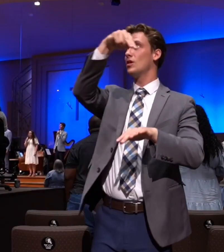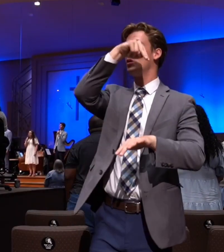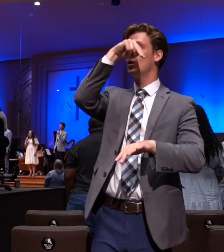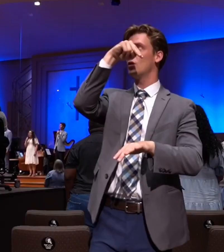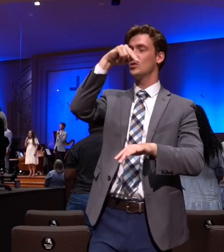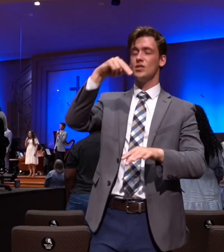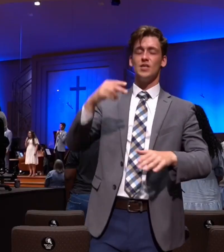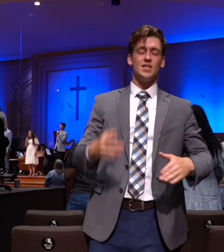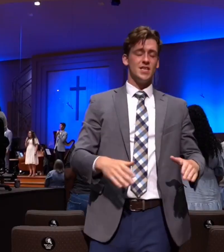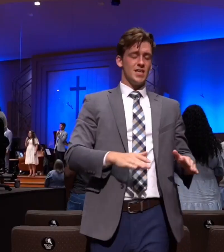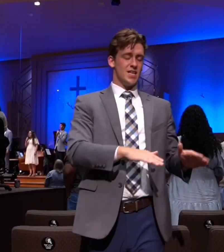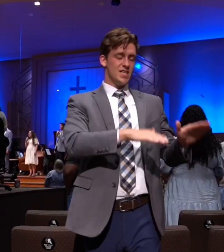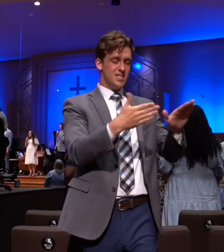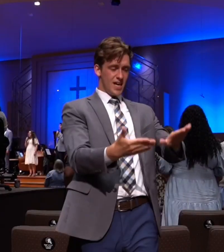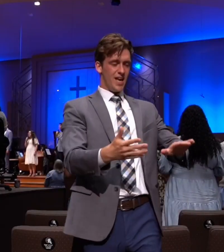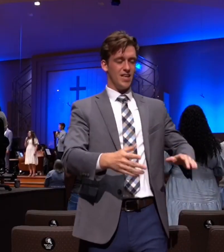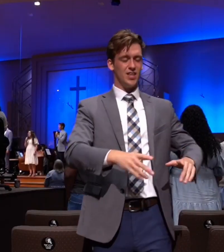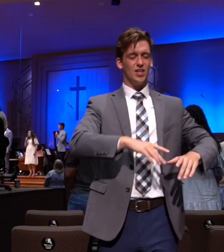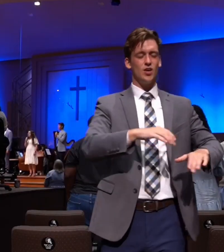are